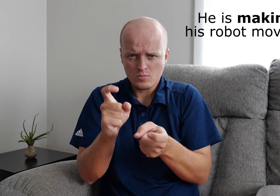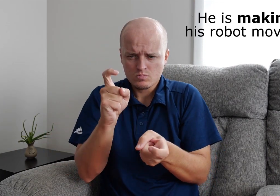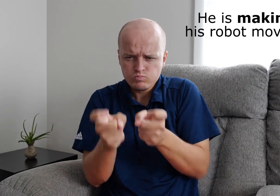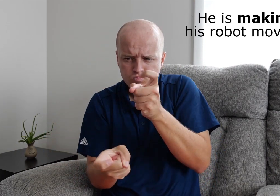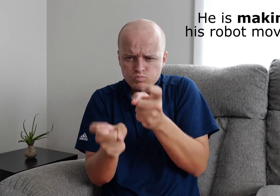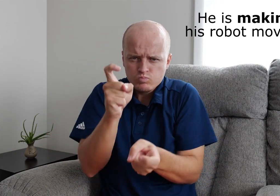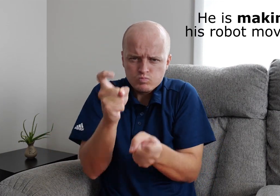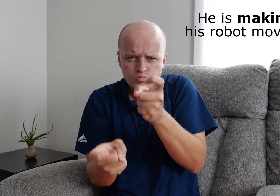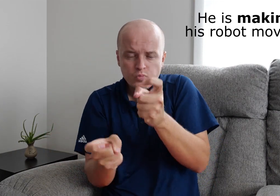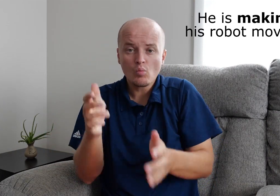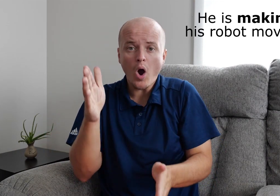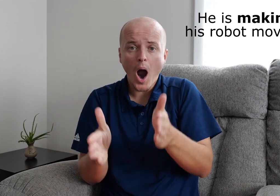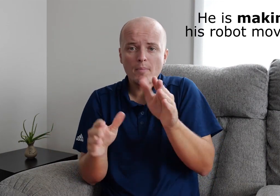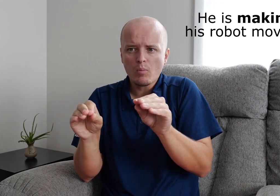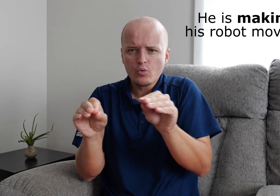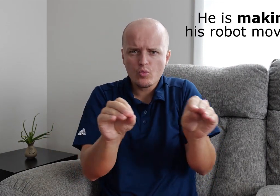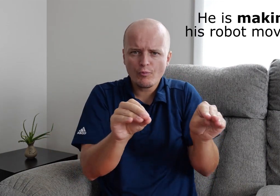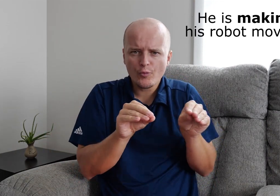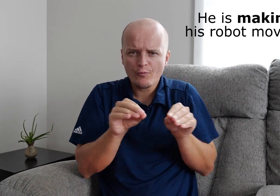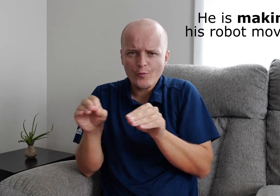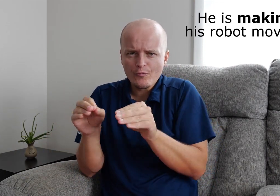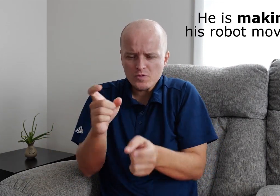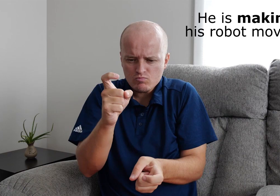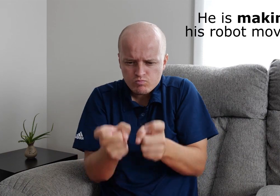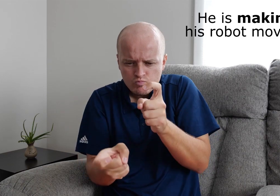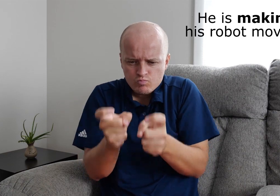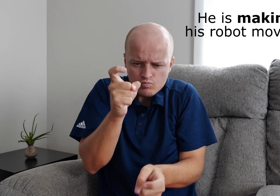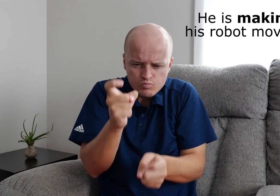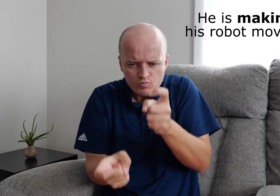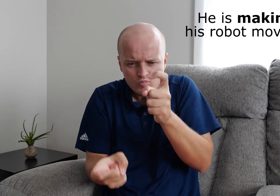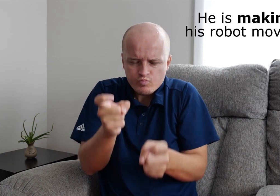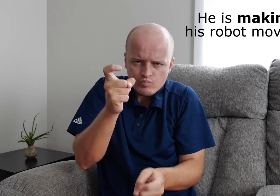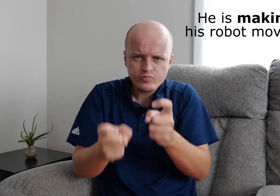The boy is using a remote control to make the robot move.